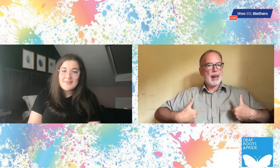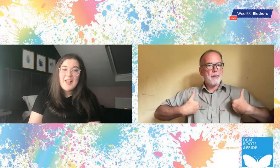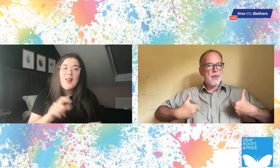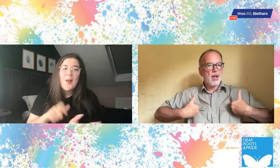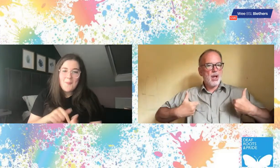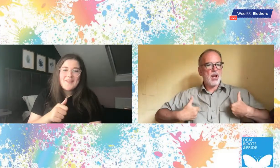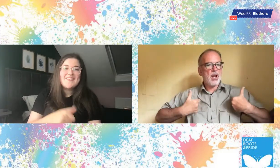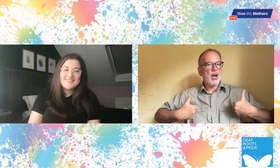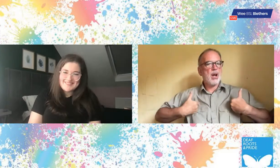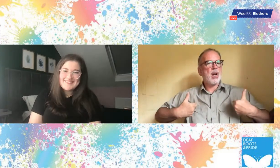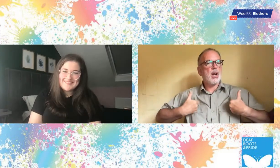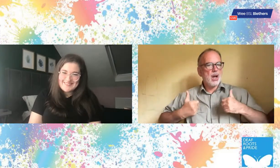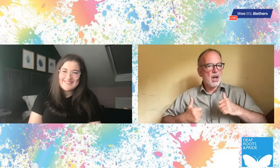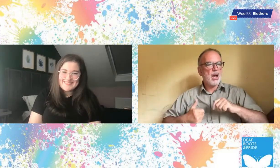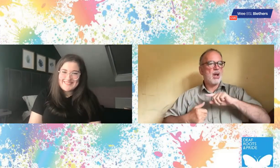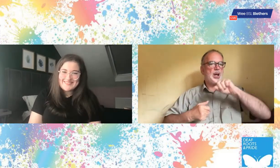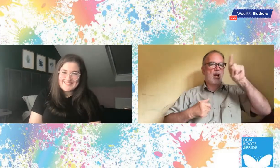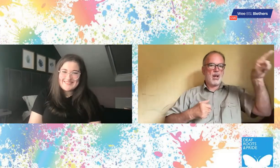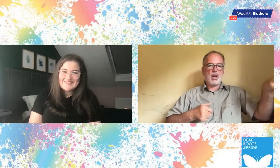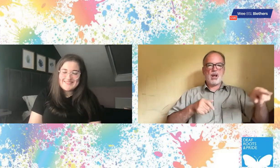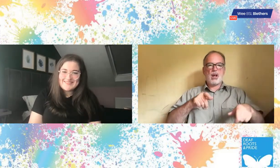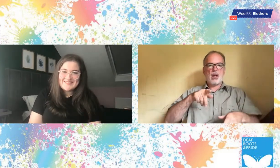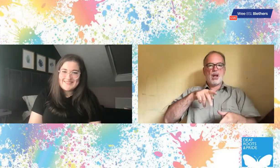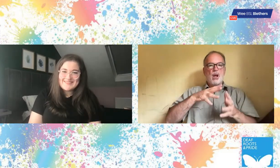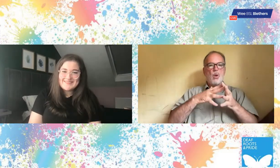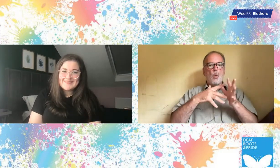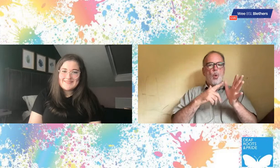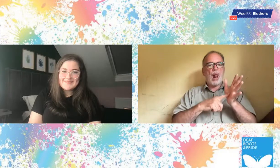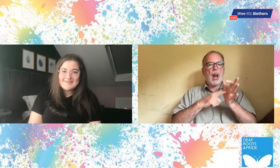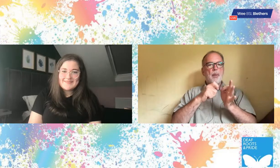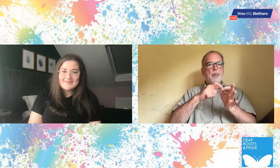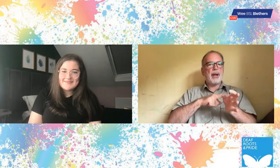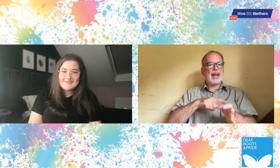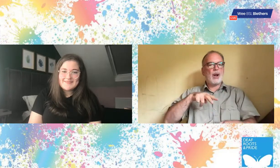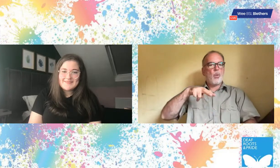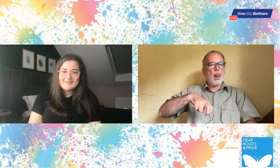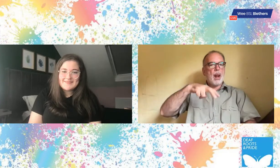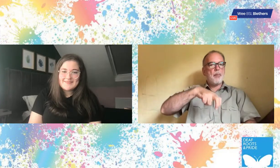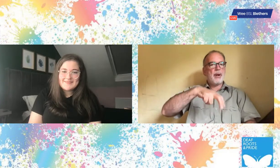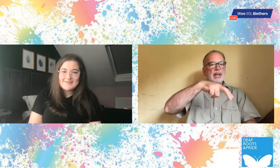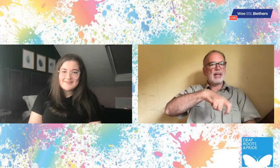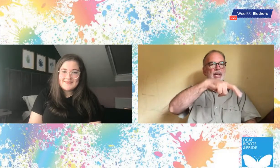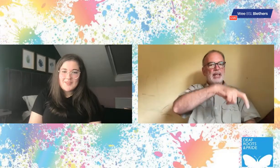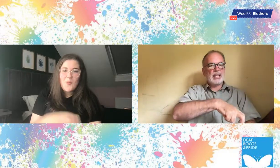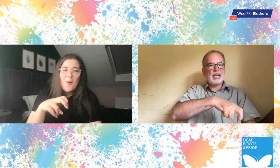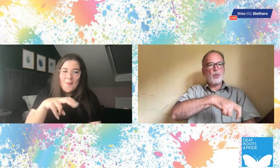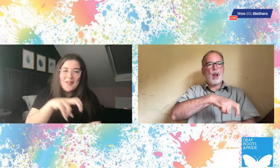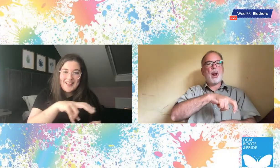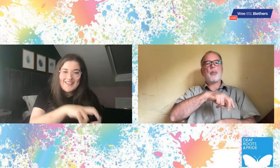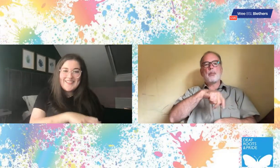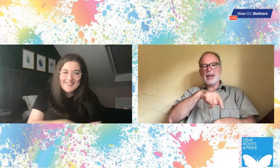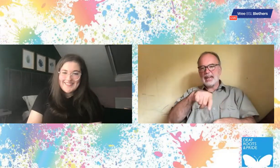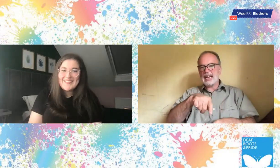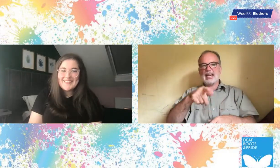to be fresh. Like the lemurs, they eat only fresh fruit. Okay. Um, the